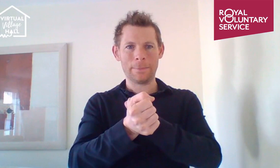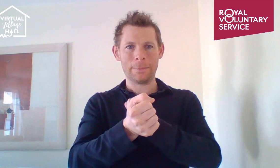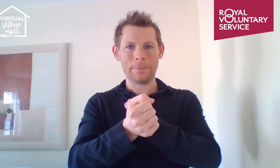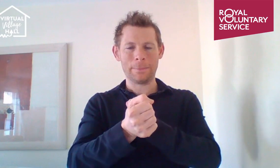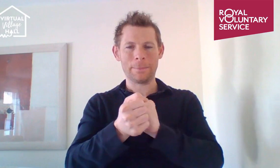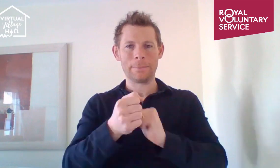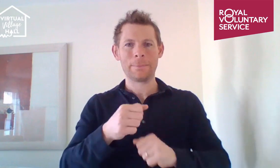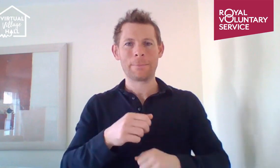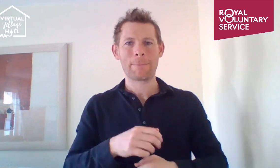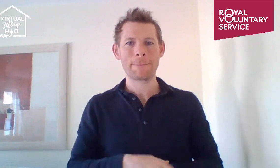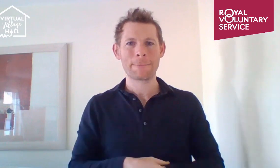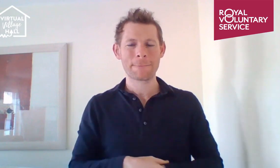exam.